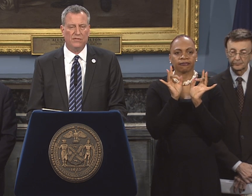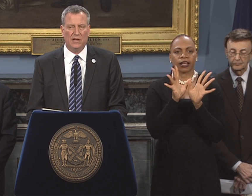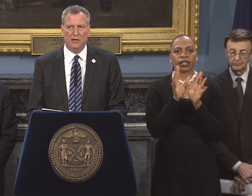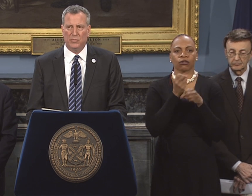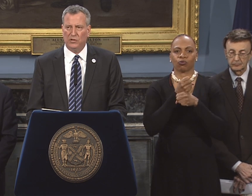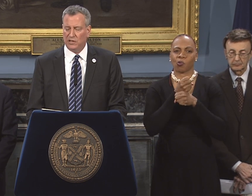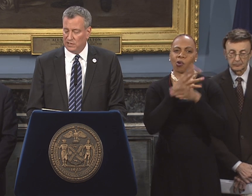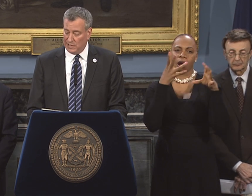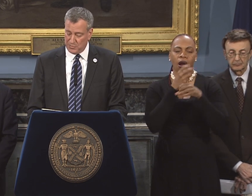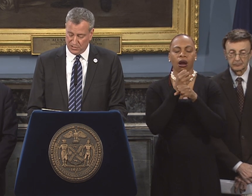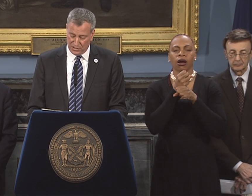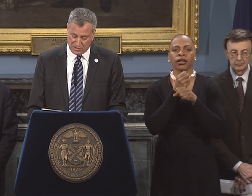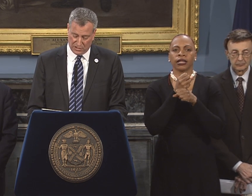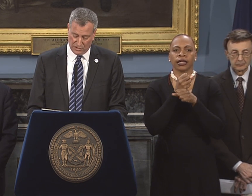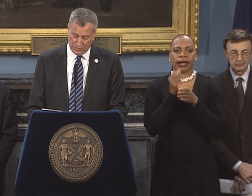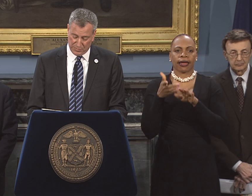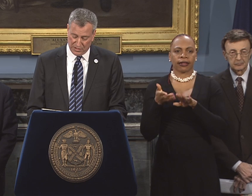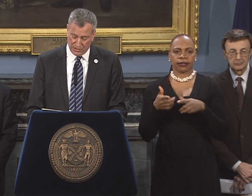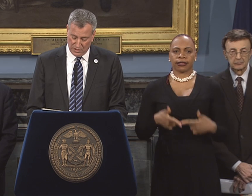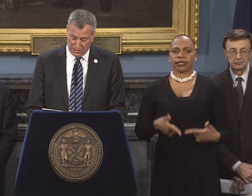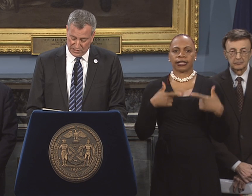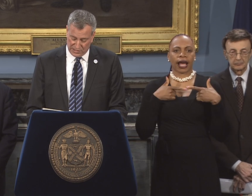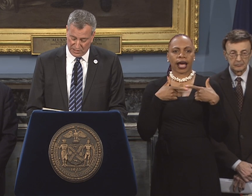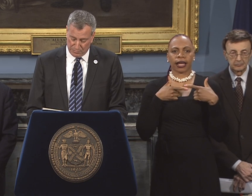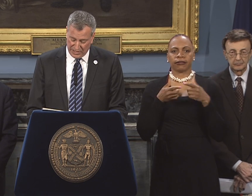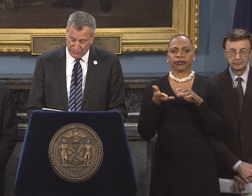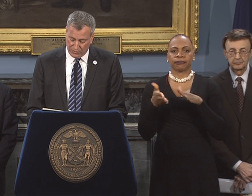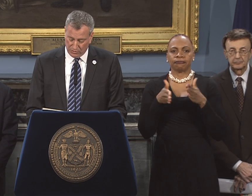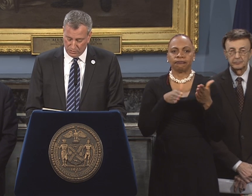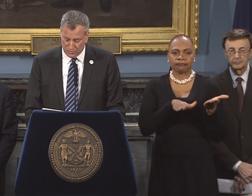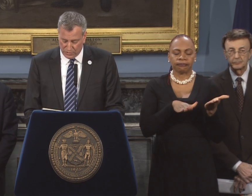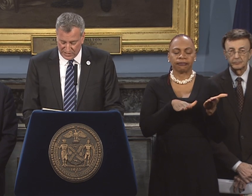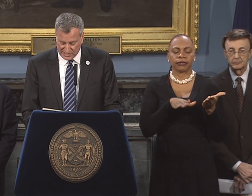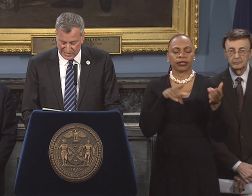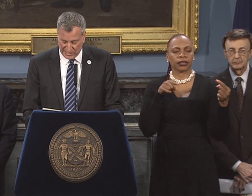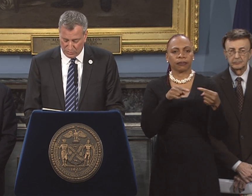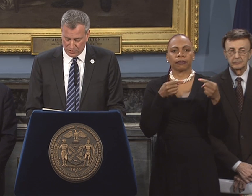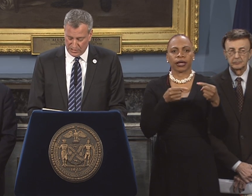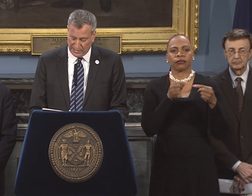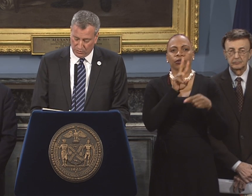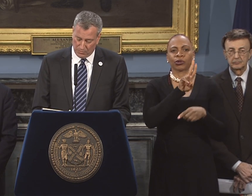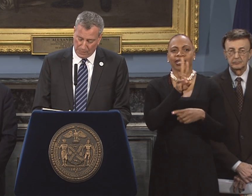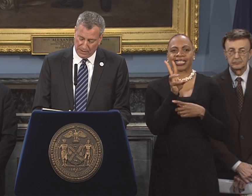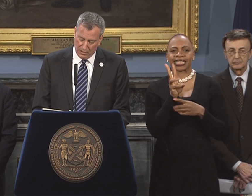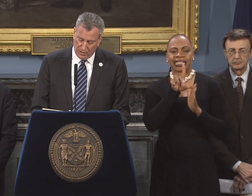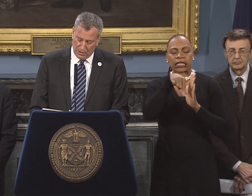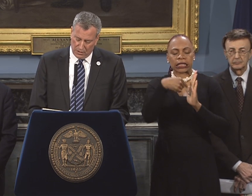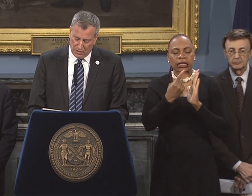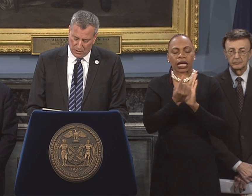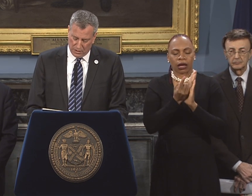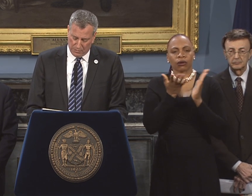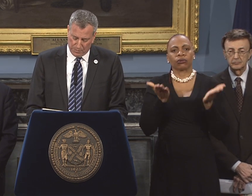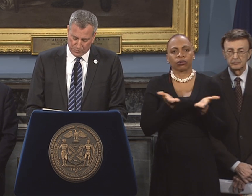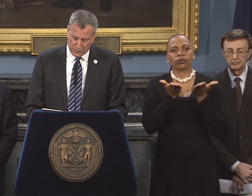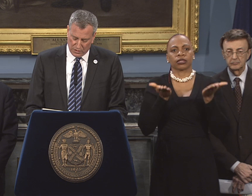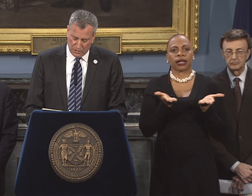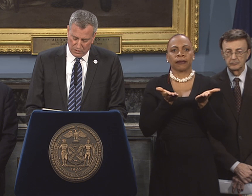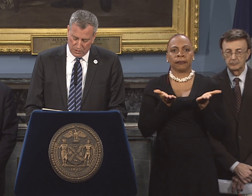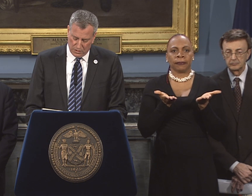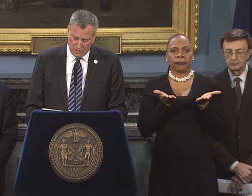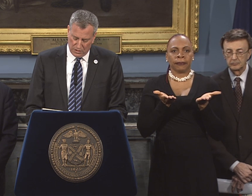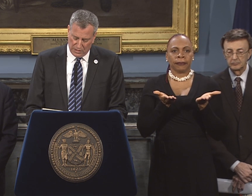of life, and building collapse in East Harlem. It's been, as I said, painful 26 hours now.